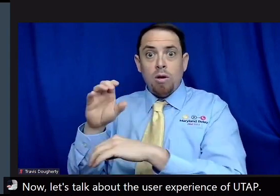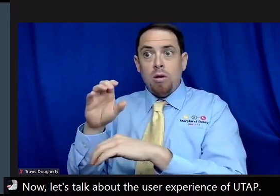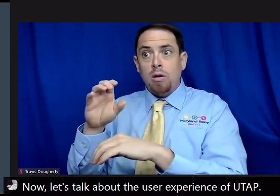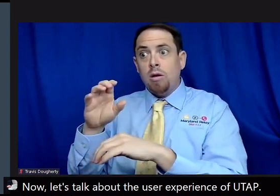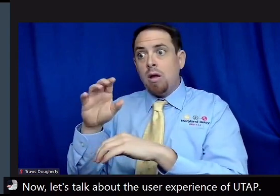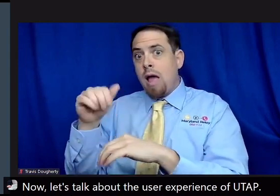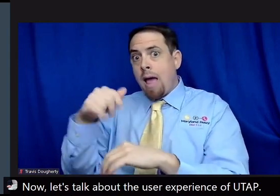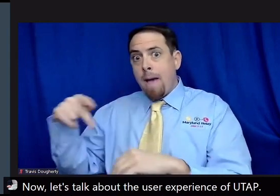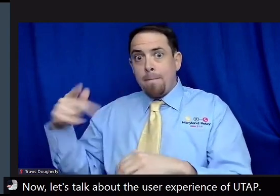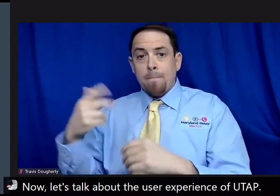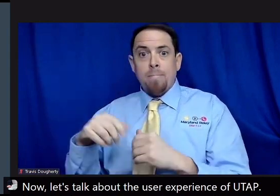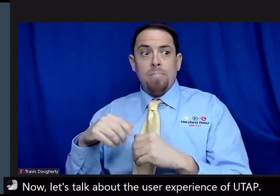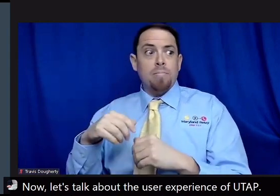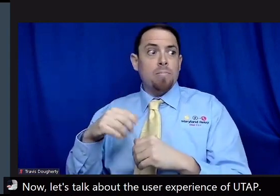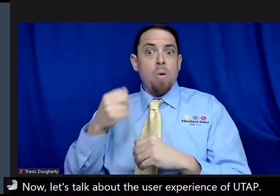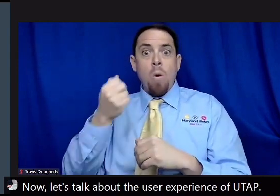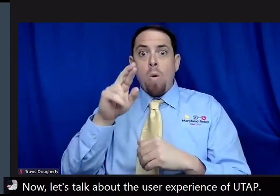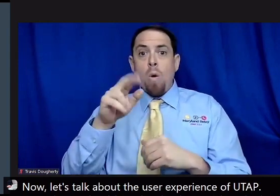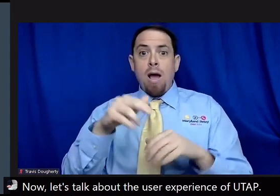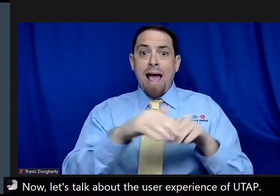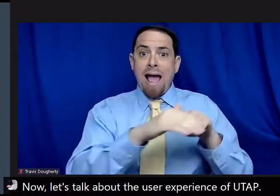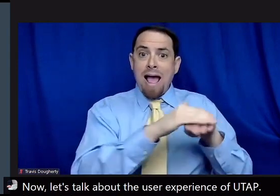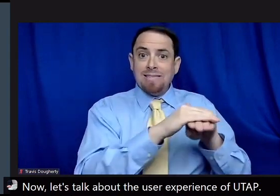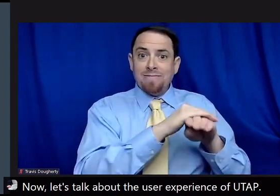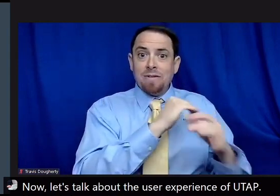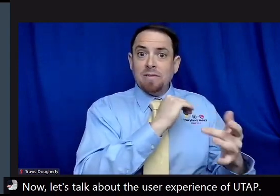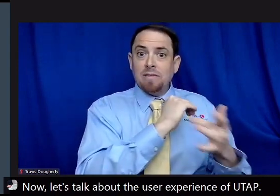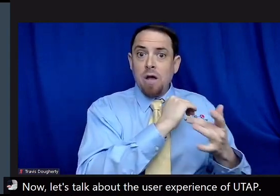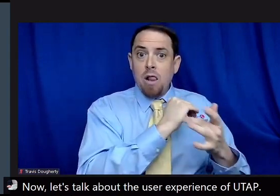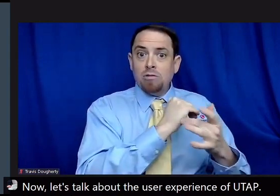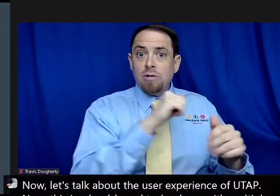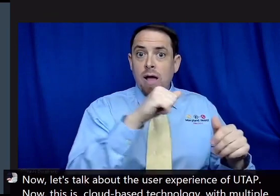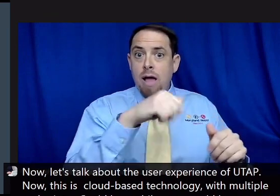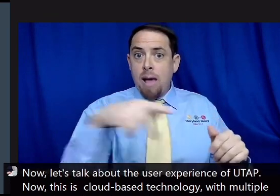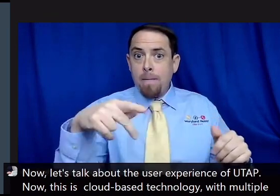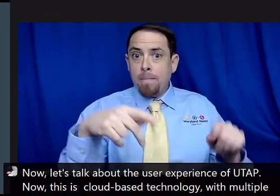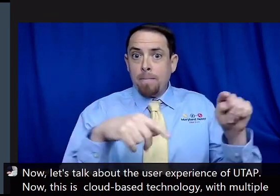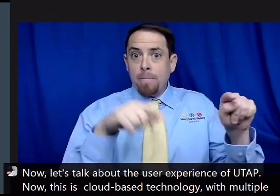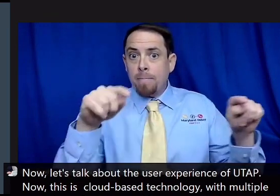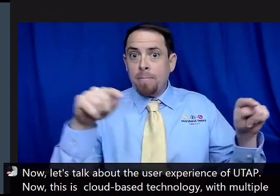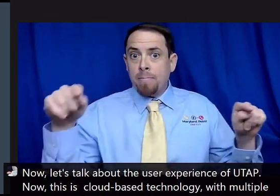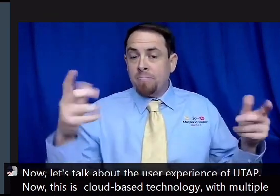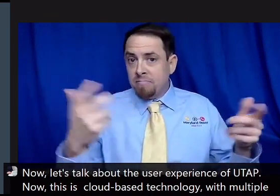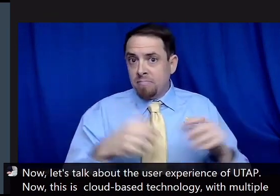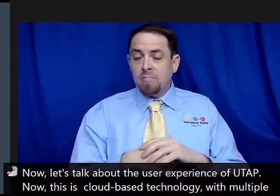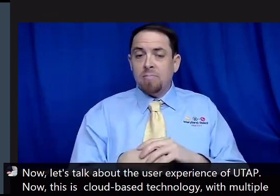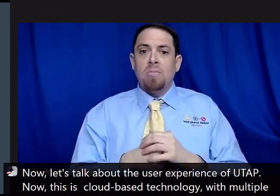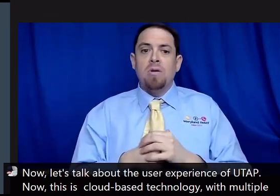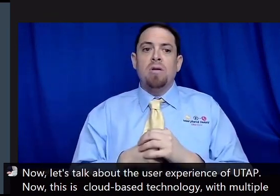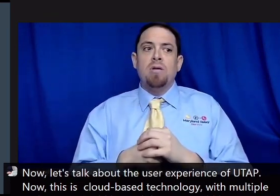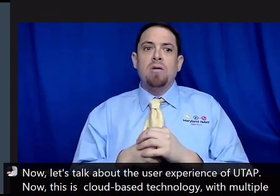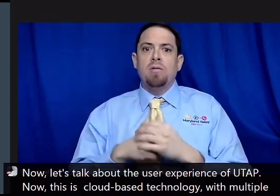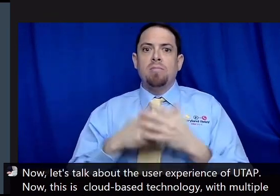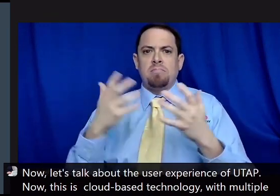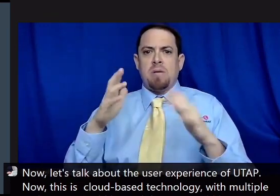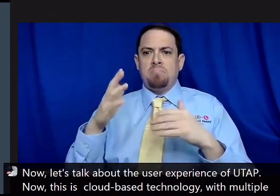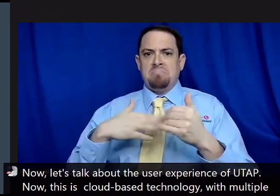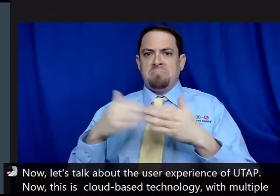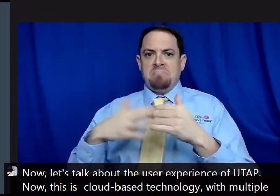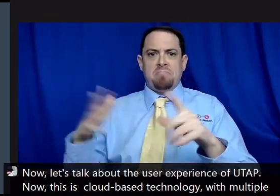could be computer, could be a tablet app, it could be accessible technology